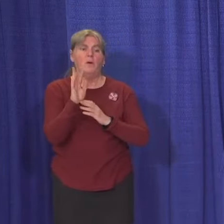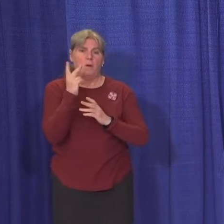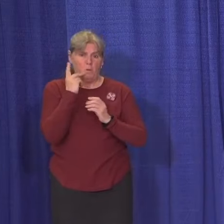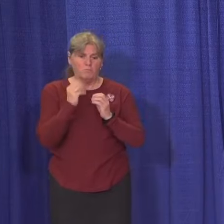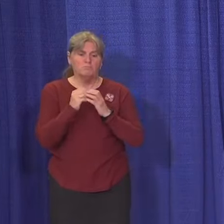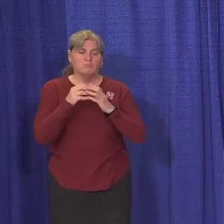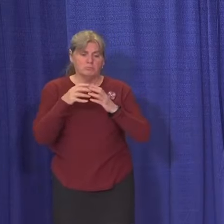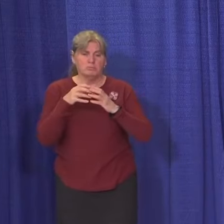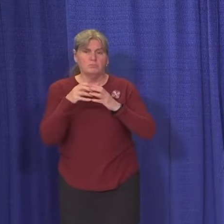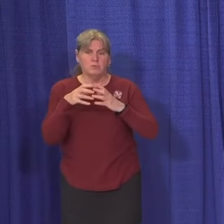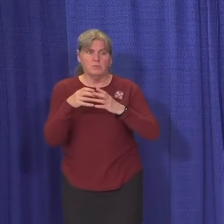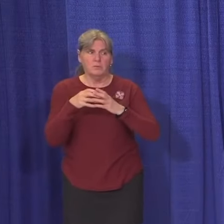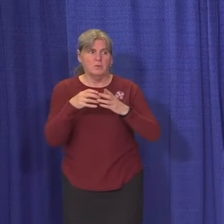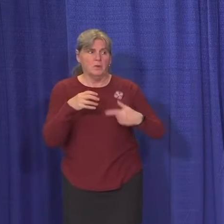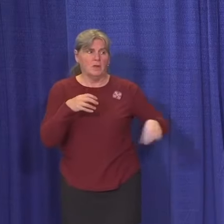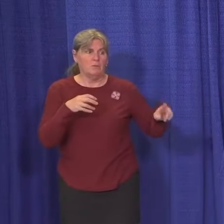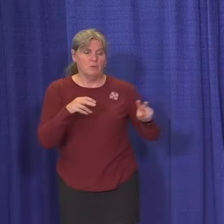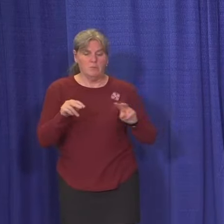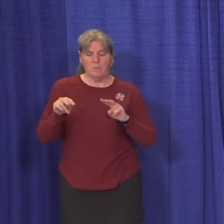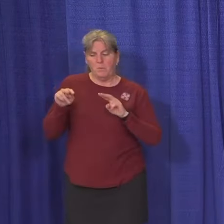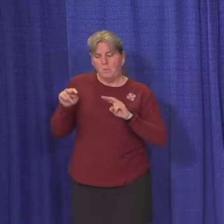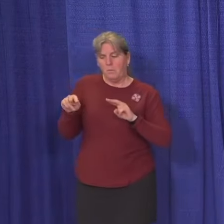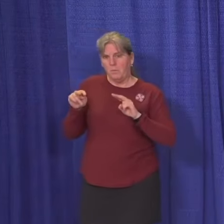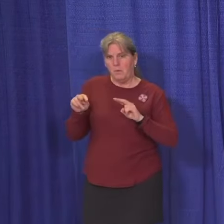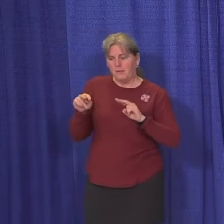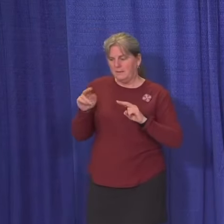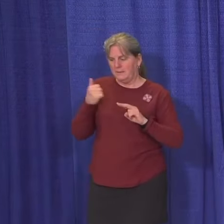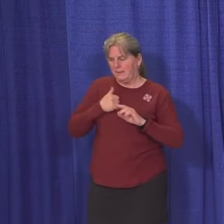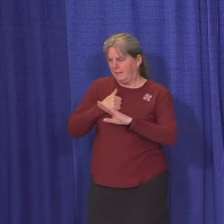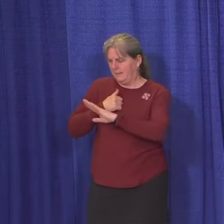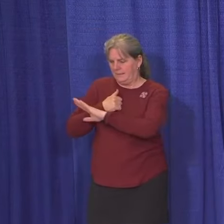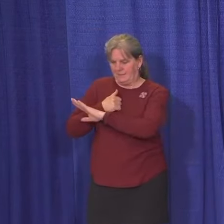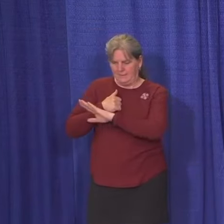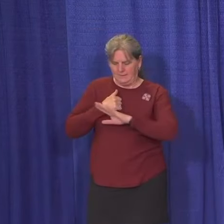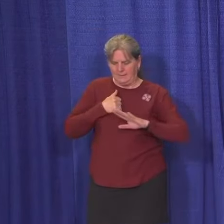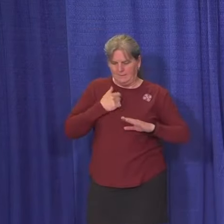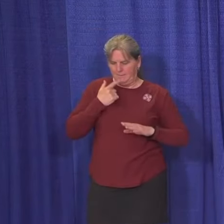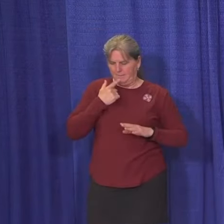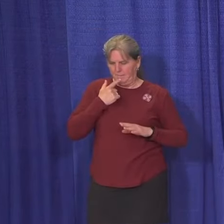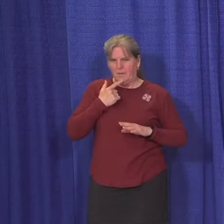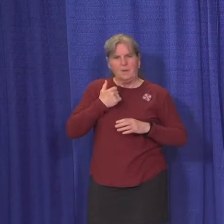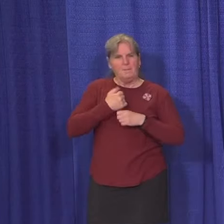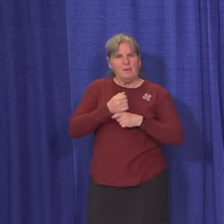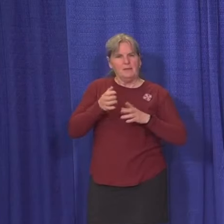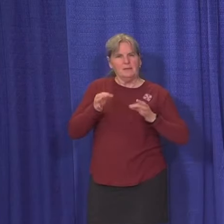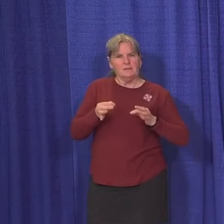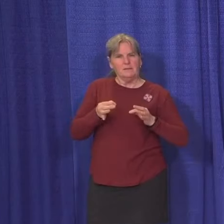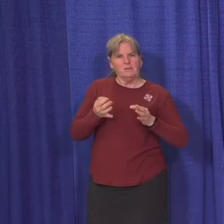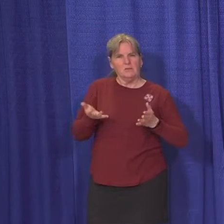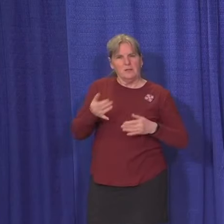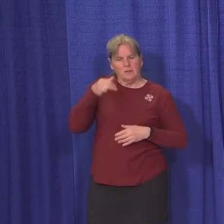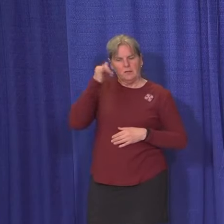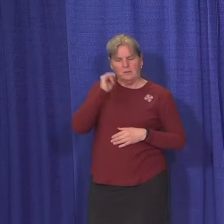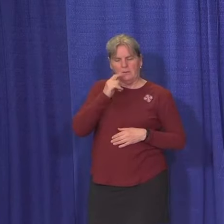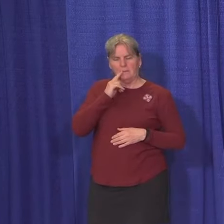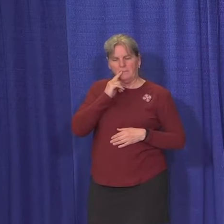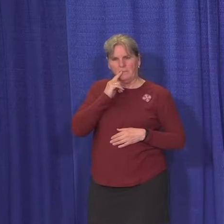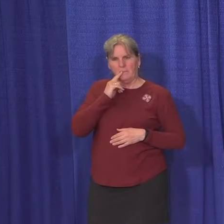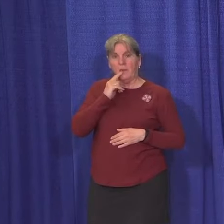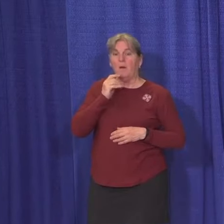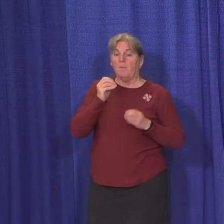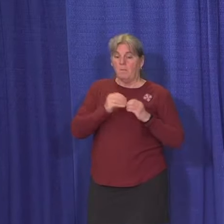and as Canada stabilizes so that we can align ourselves when travel opens